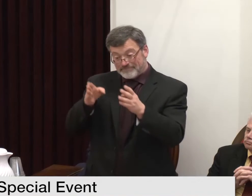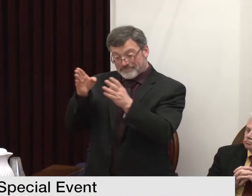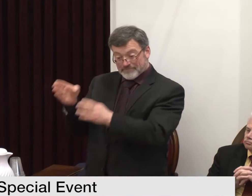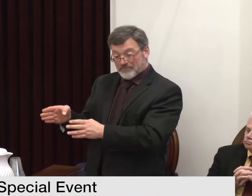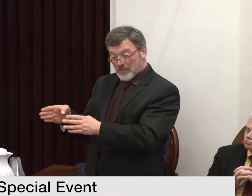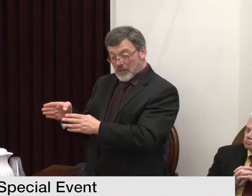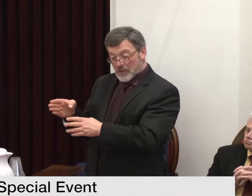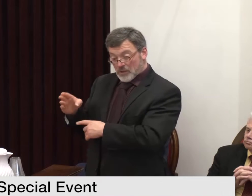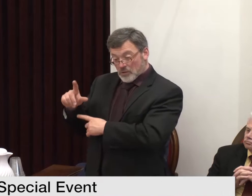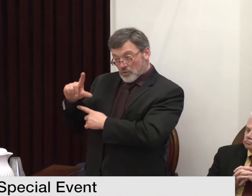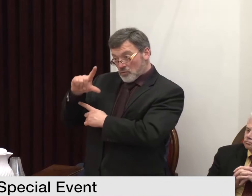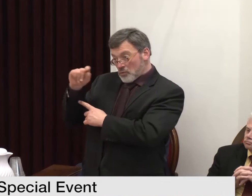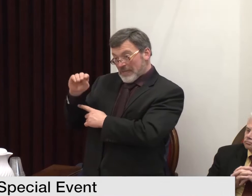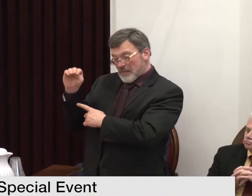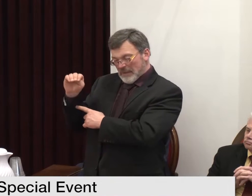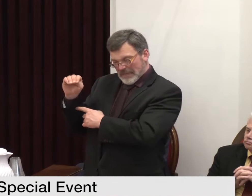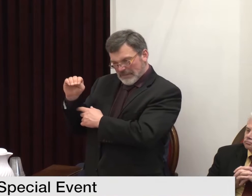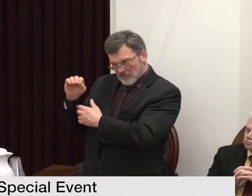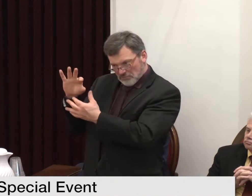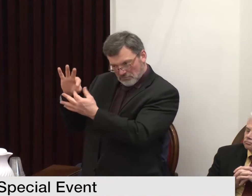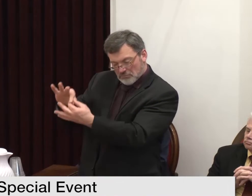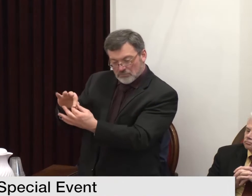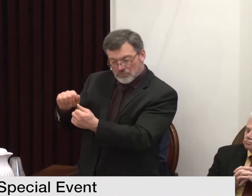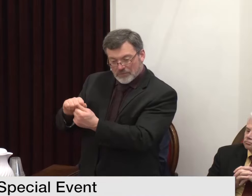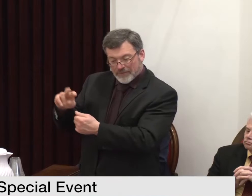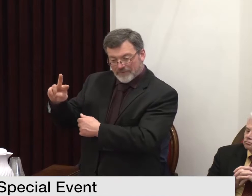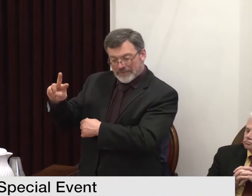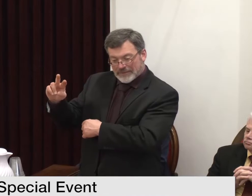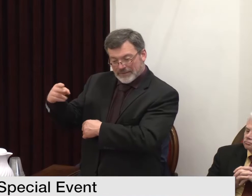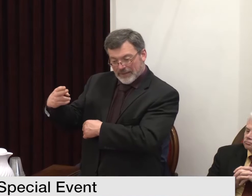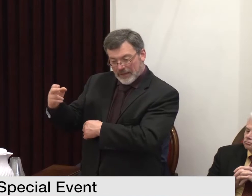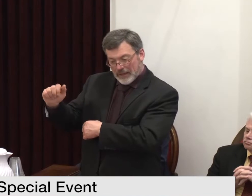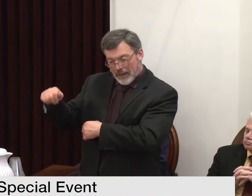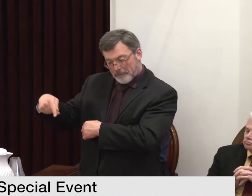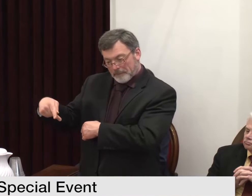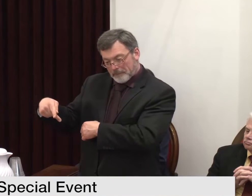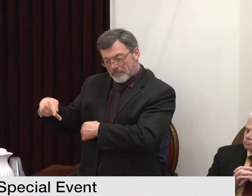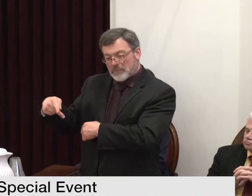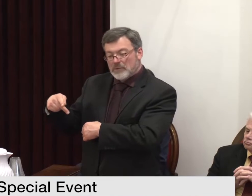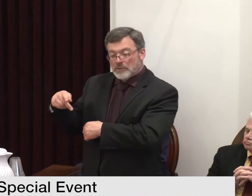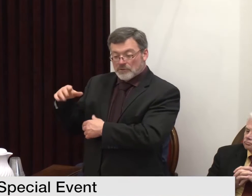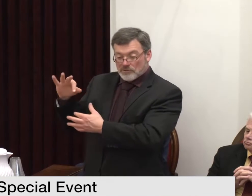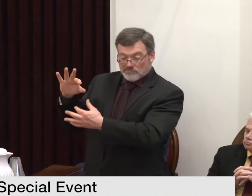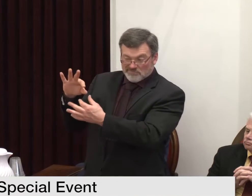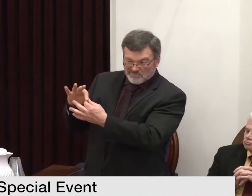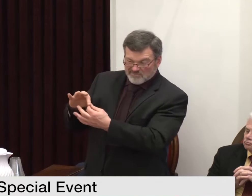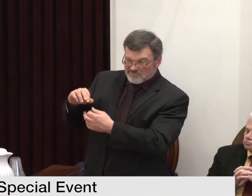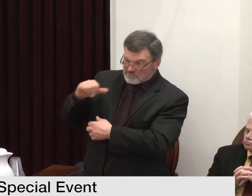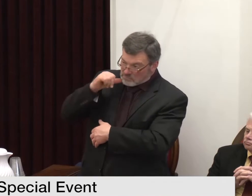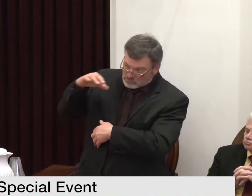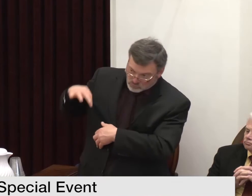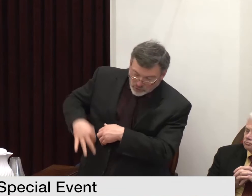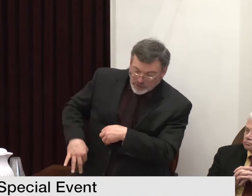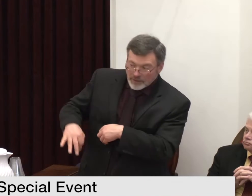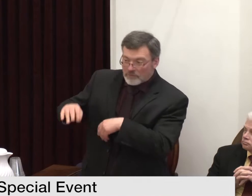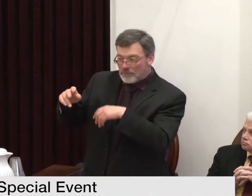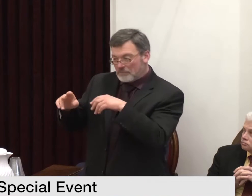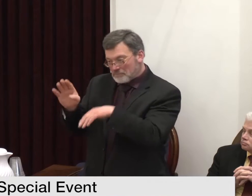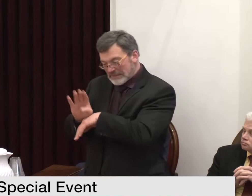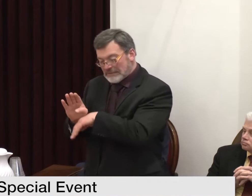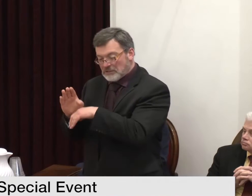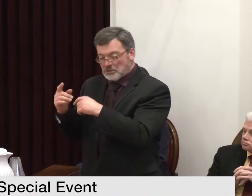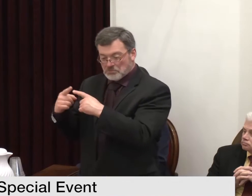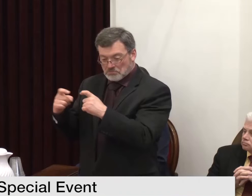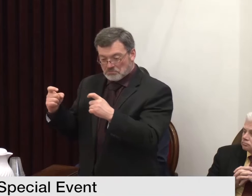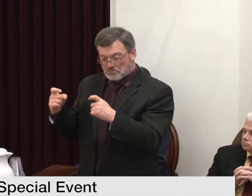which helped over 500 businesses, nonprofits, and apartment owners. We helped them make repairs